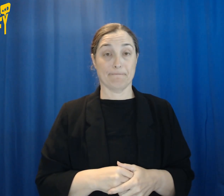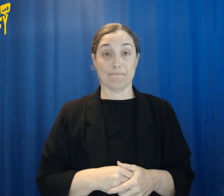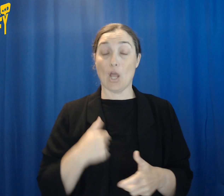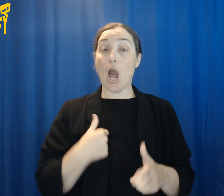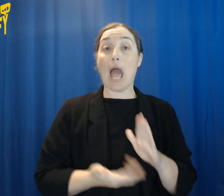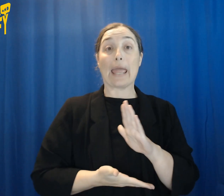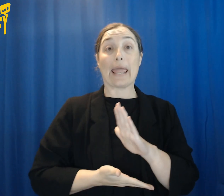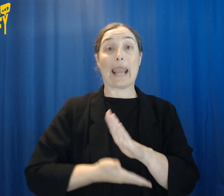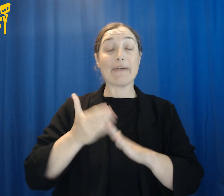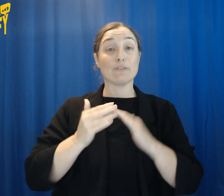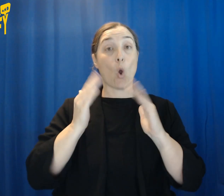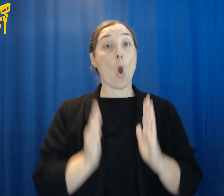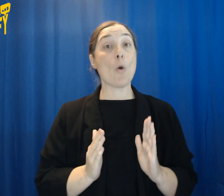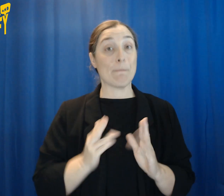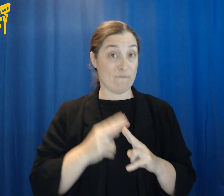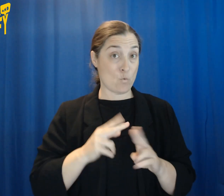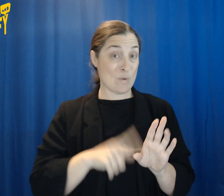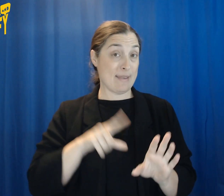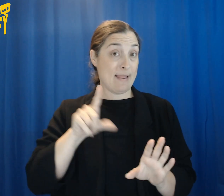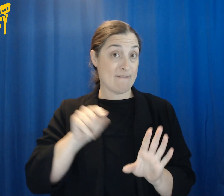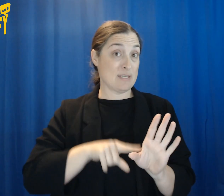do year 11 and 12, and I lived with